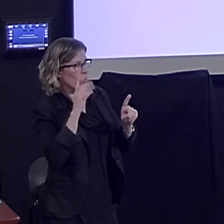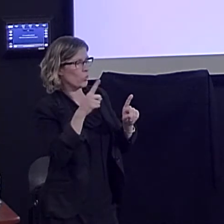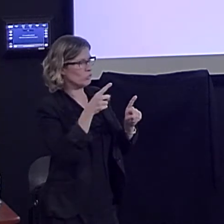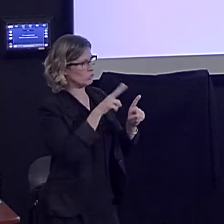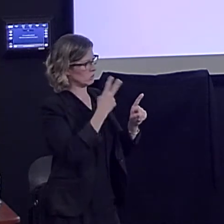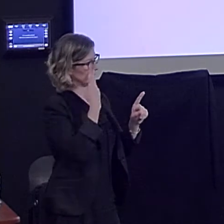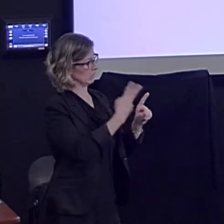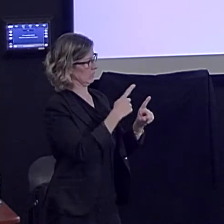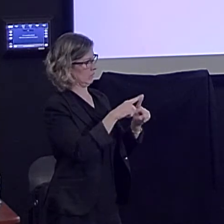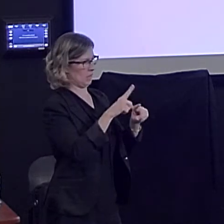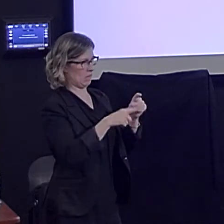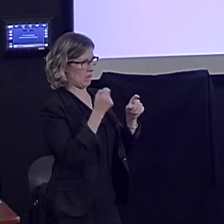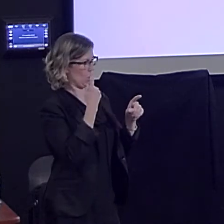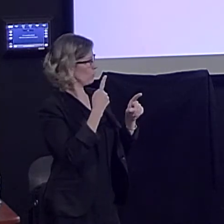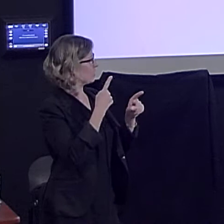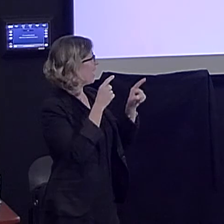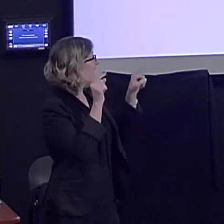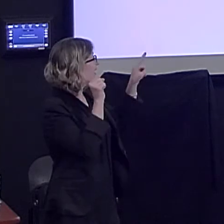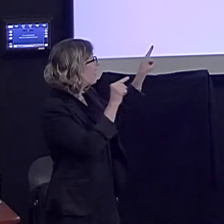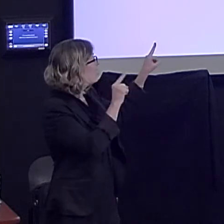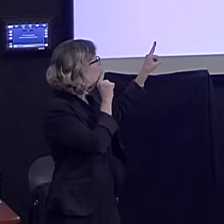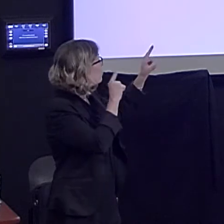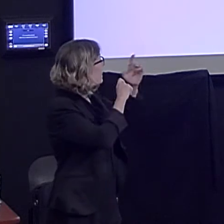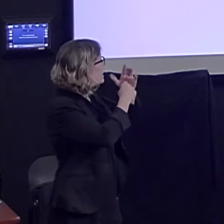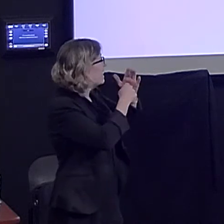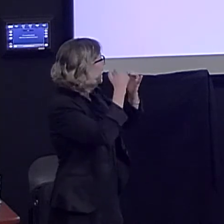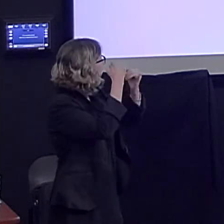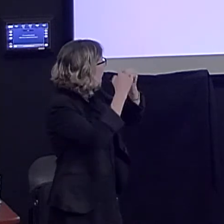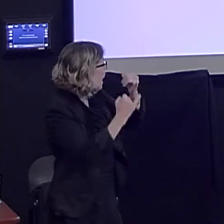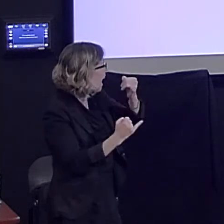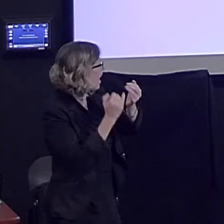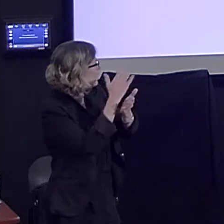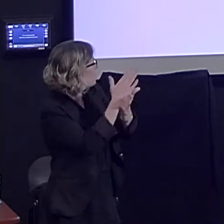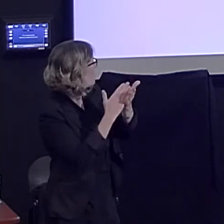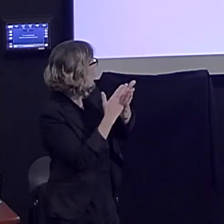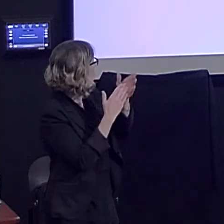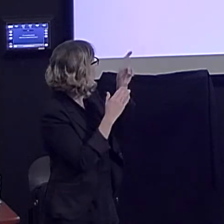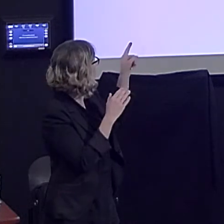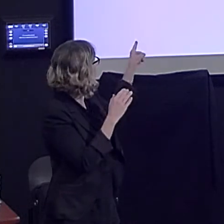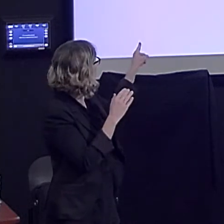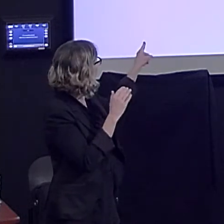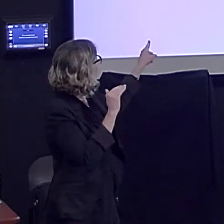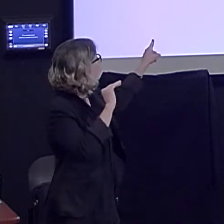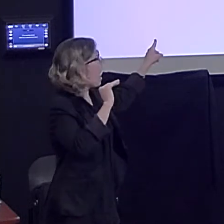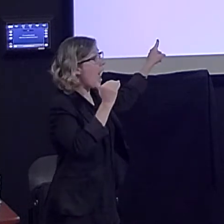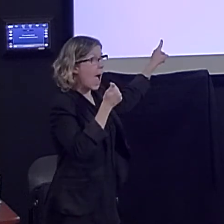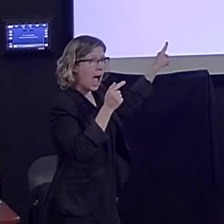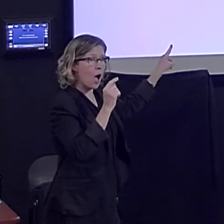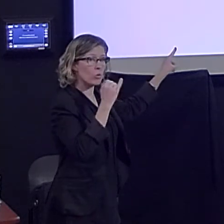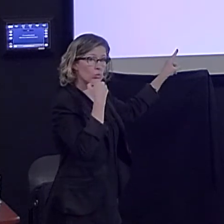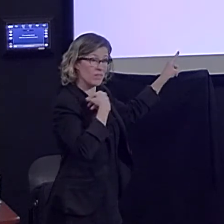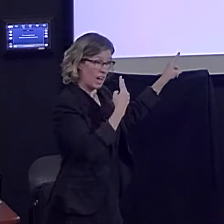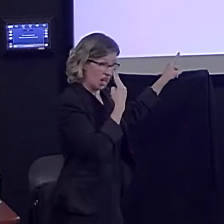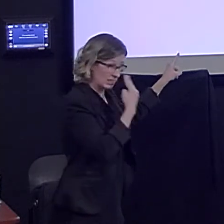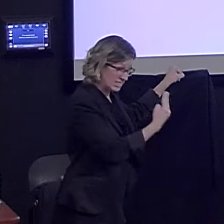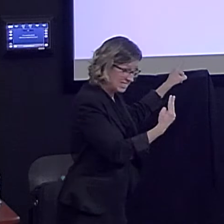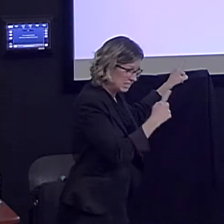So here it's very important, this last sentence, how to reproduce imitation. Today I will not talk to you about